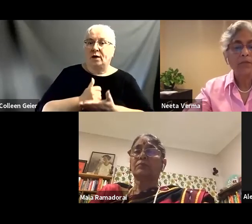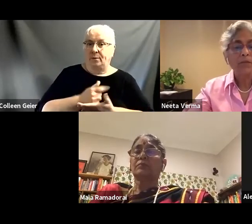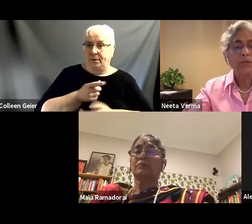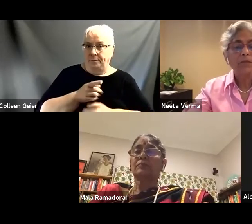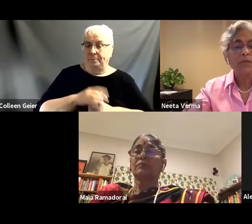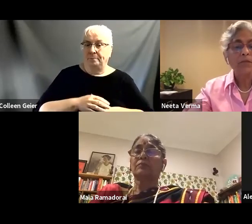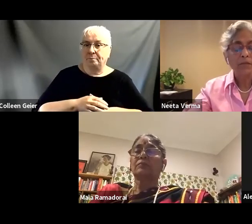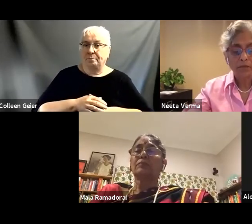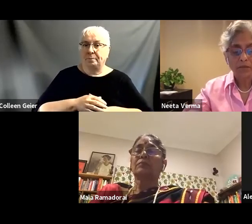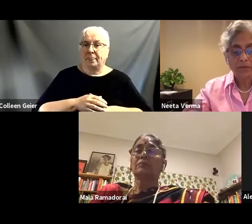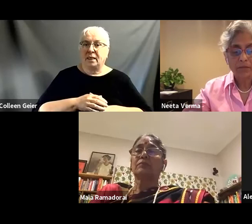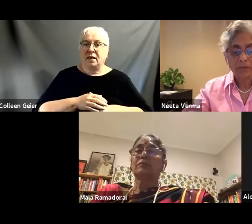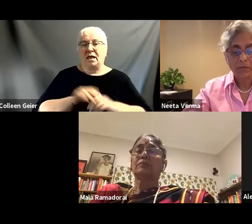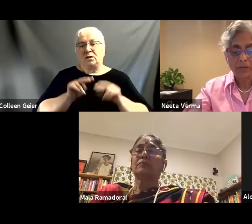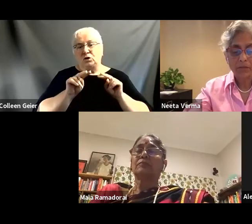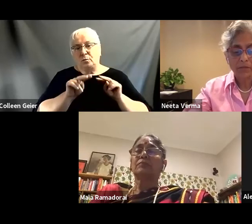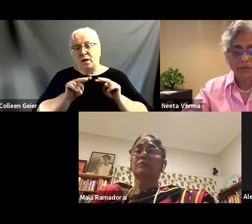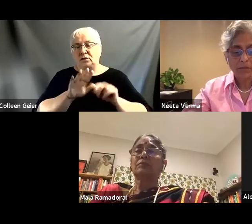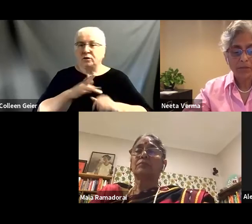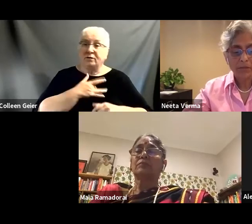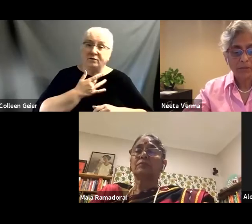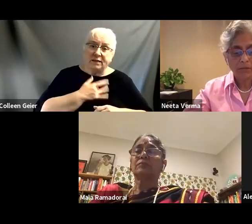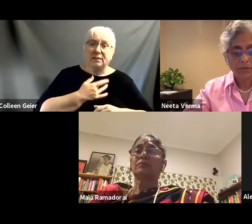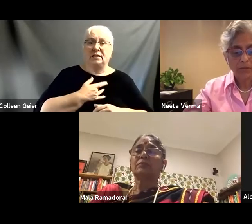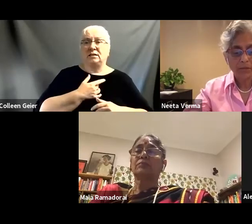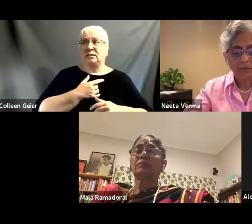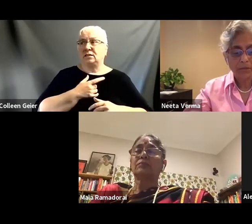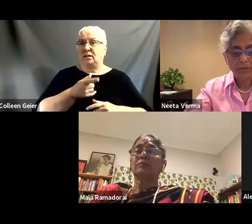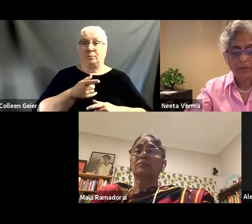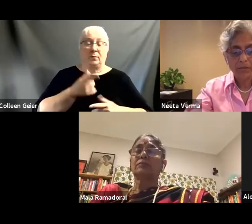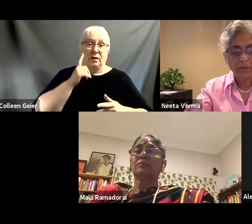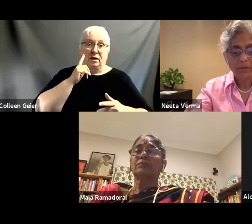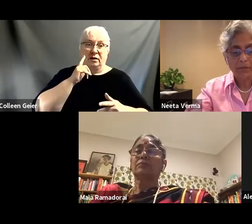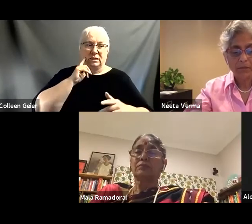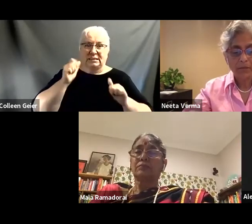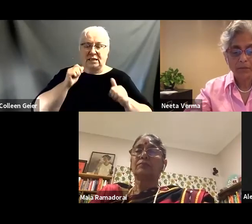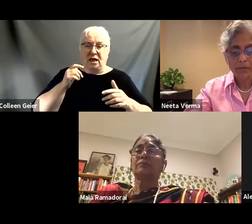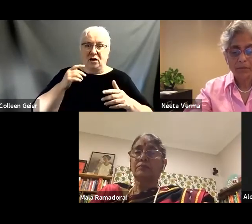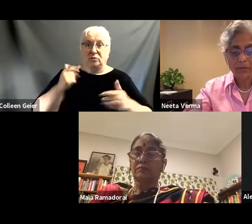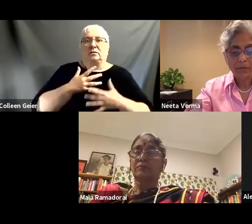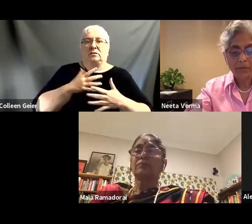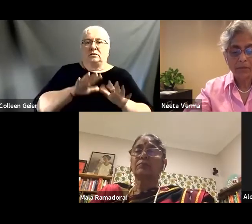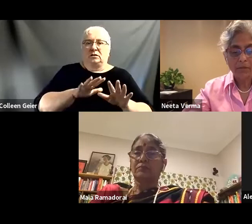and monitor their feelings and reactions to sound, and oftentimes help keep them